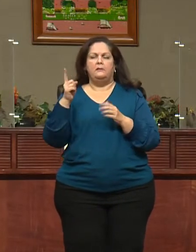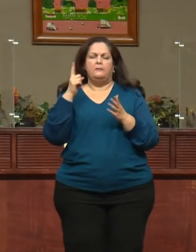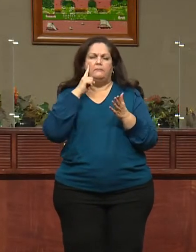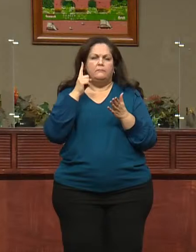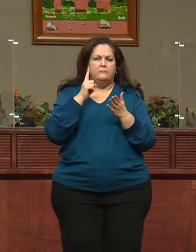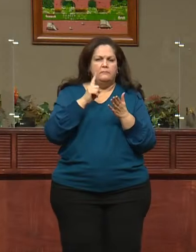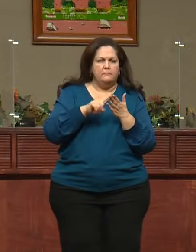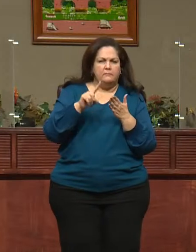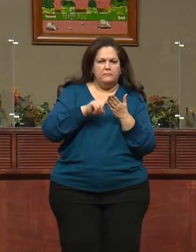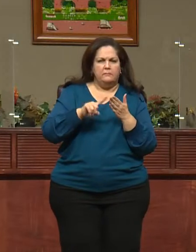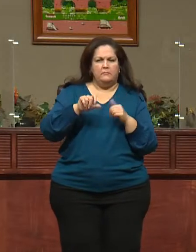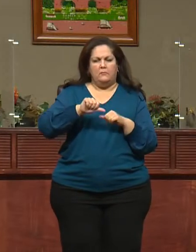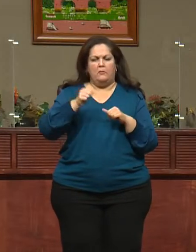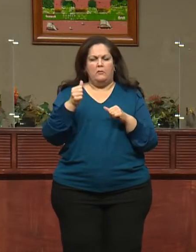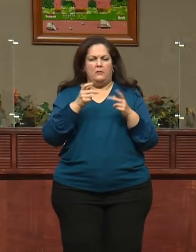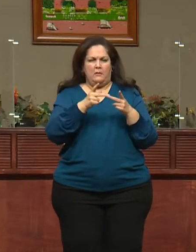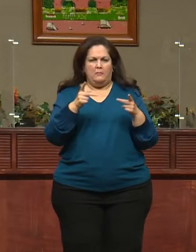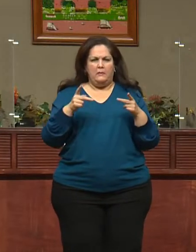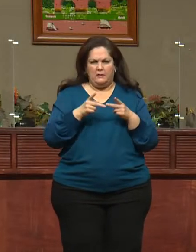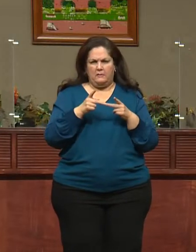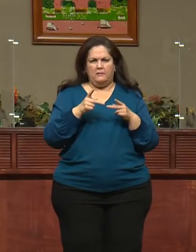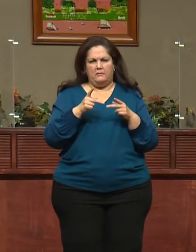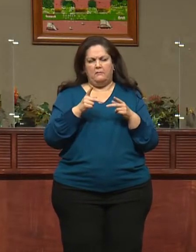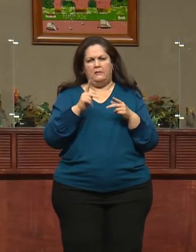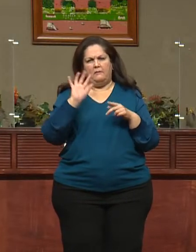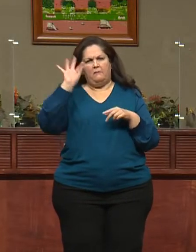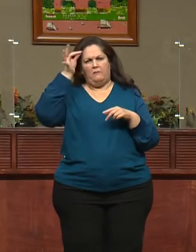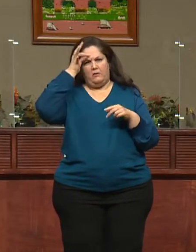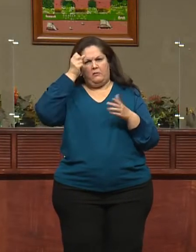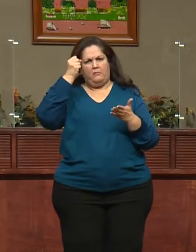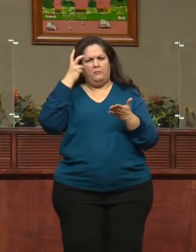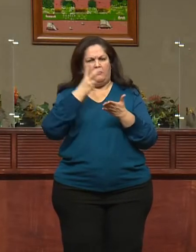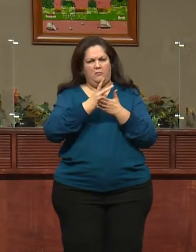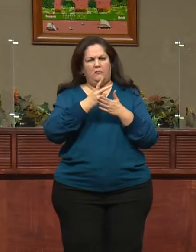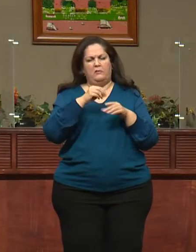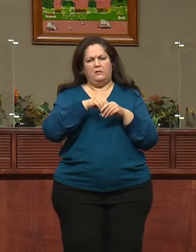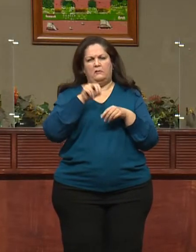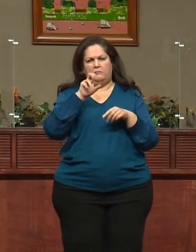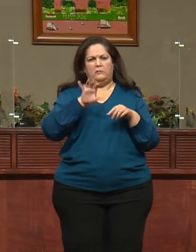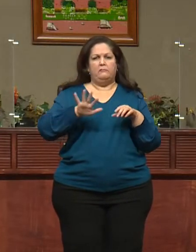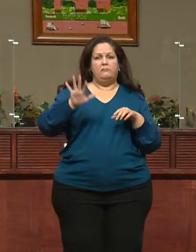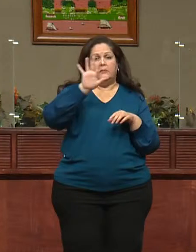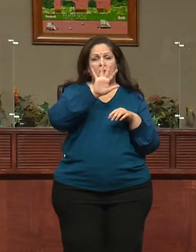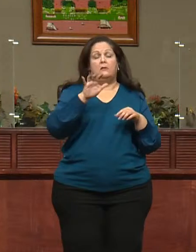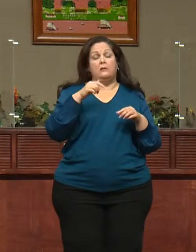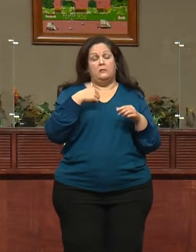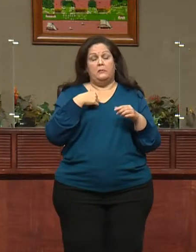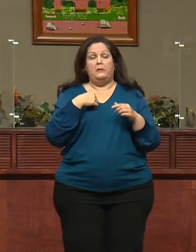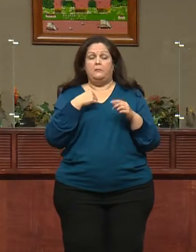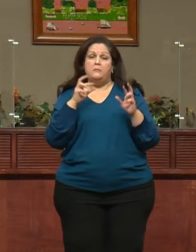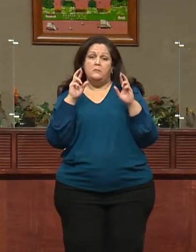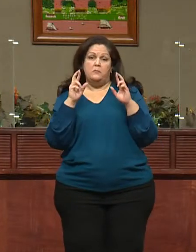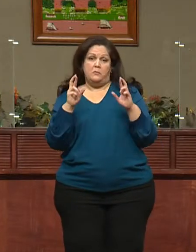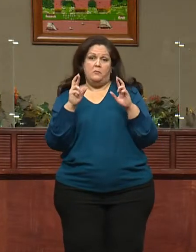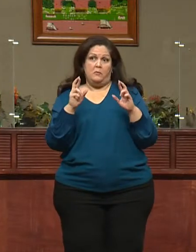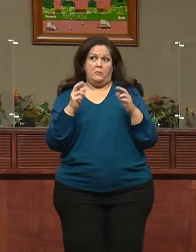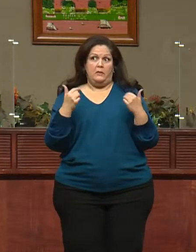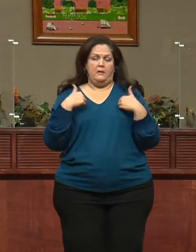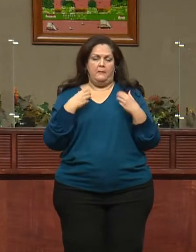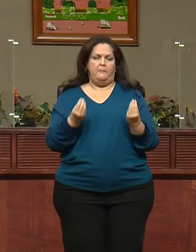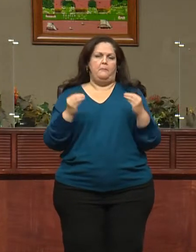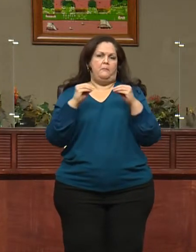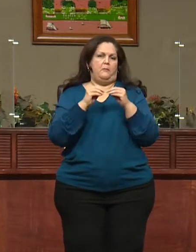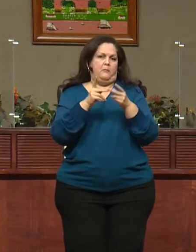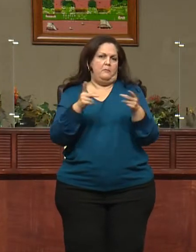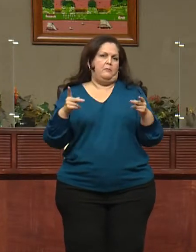federally designated sites across the country. We remain optimistic that we will get an additional federal site in